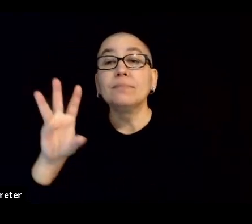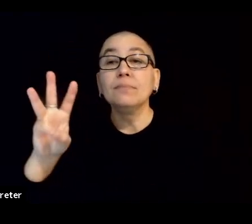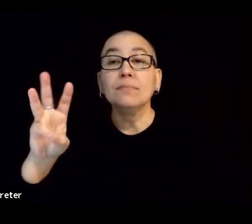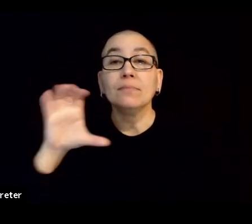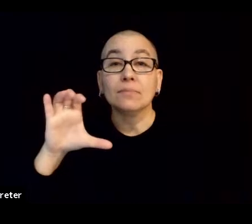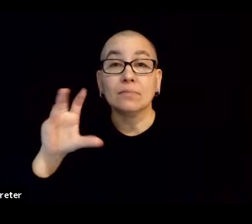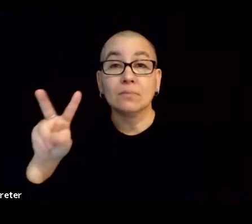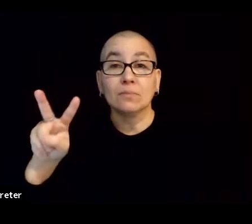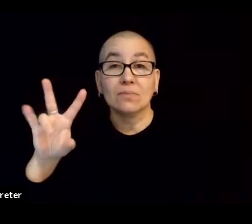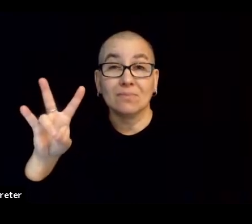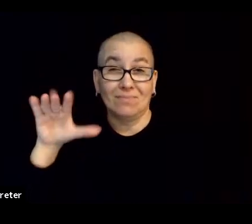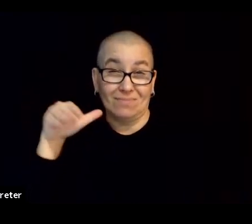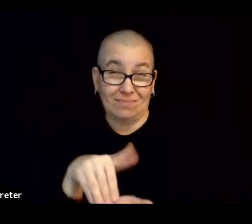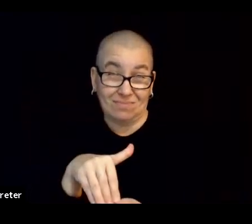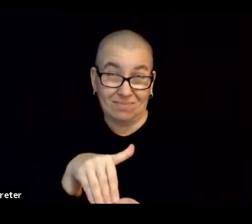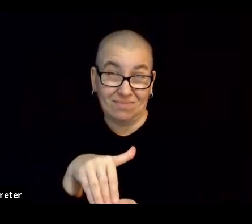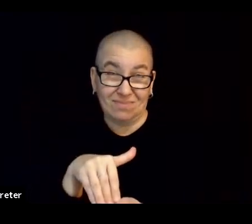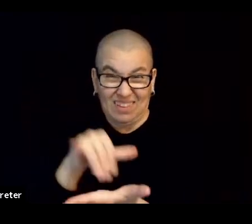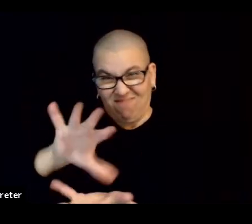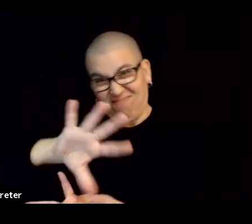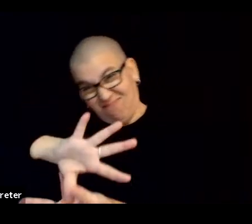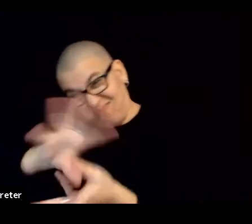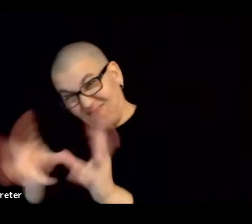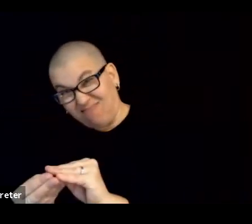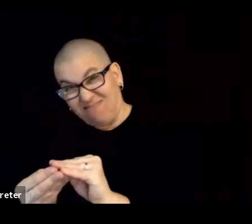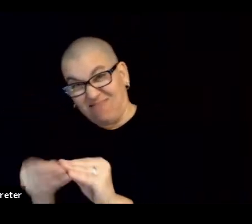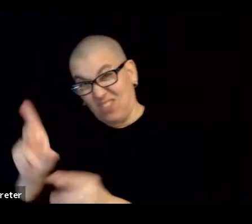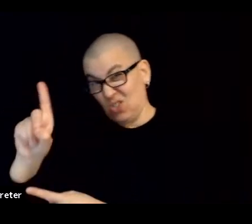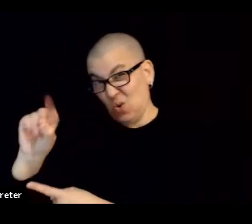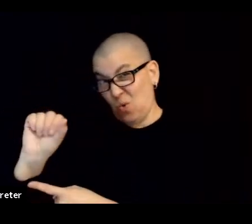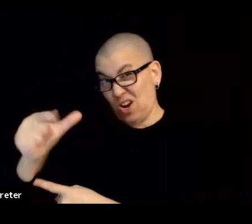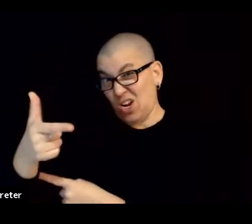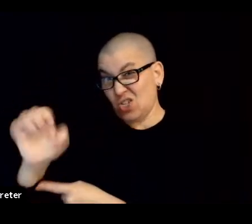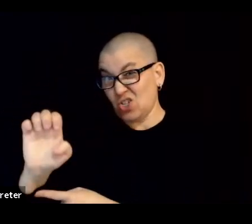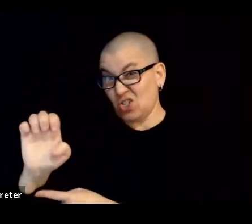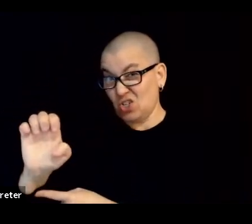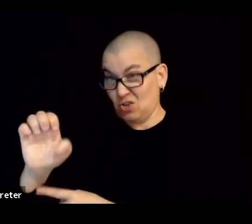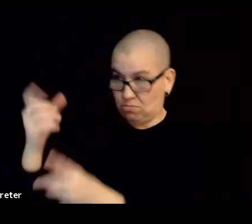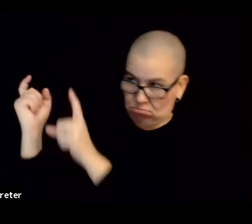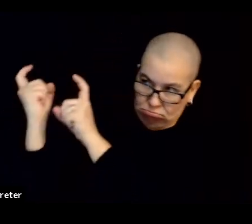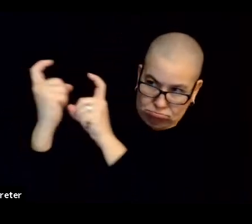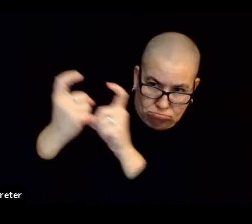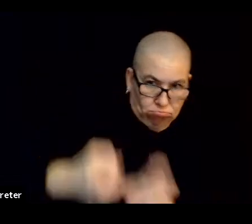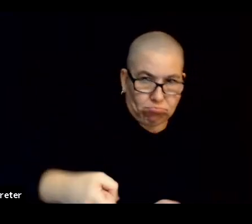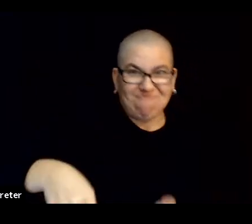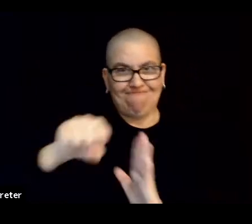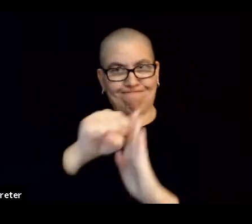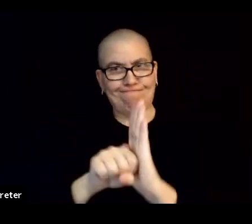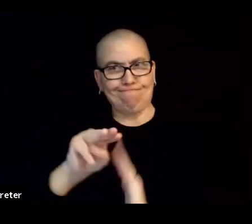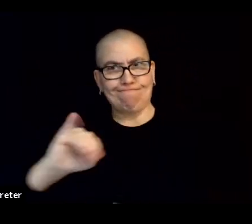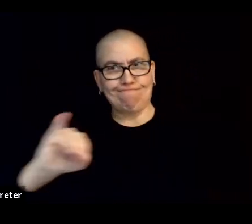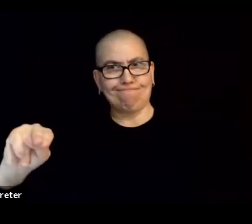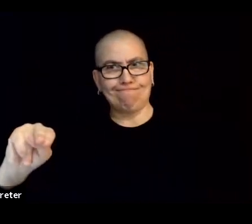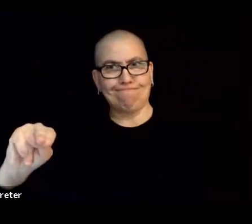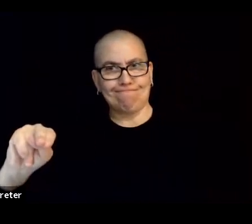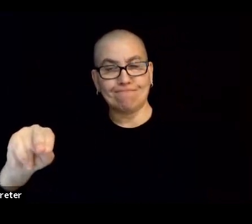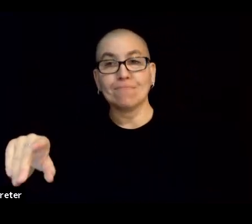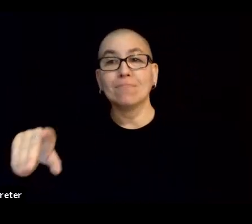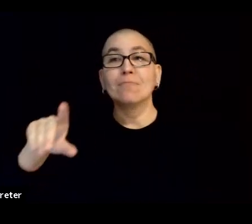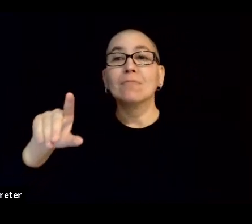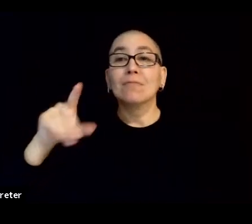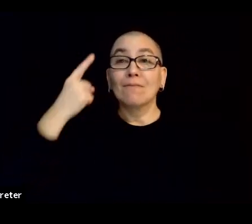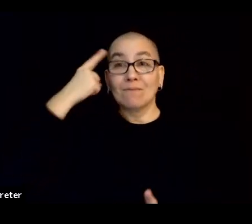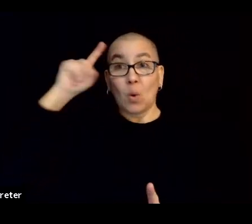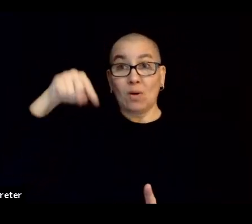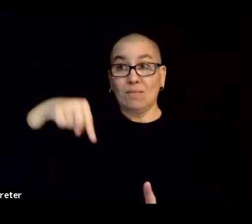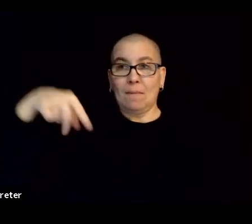doses of vaccine to Minnesota, including about 109,000 that are reserved for the federal pharmacy program